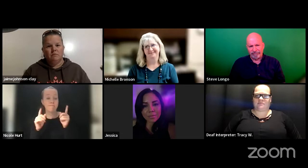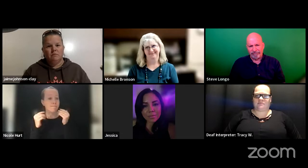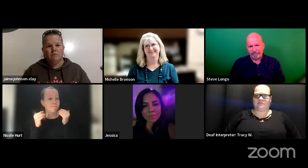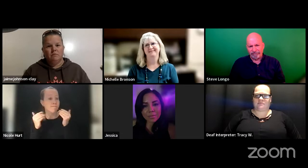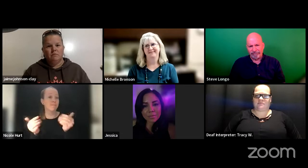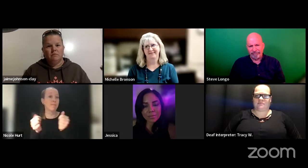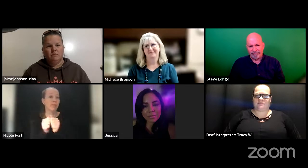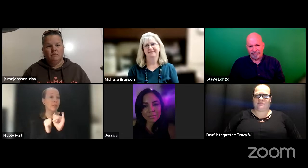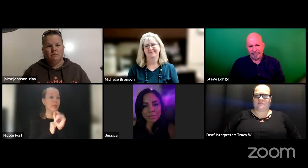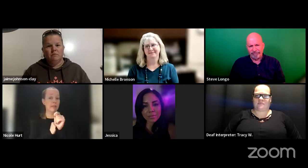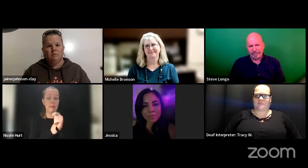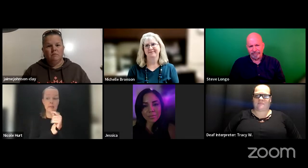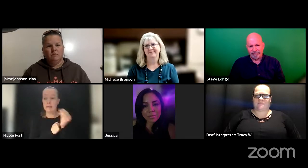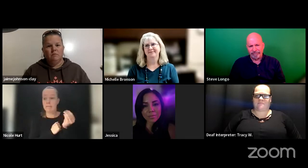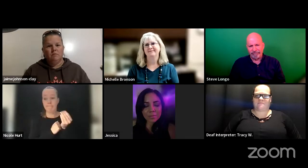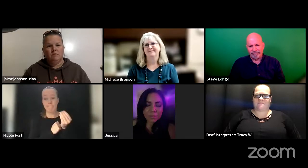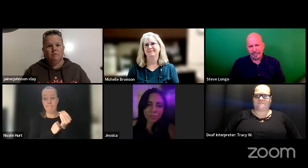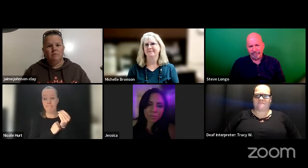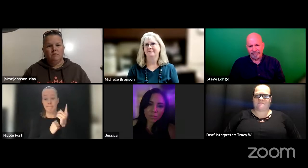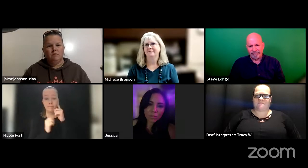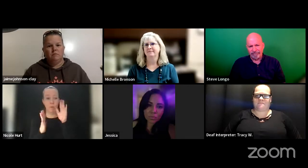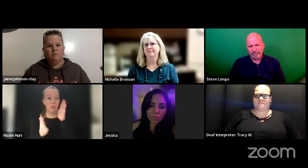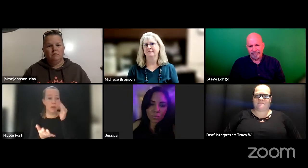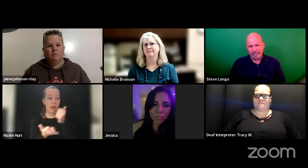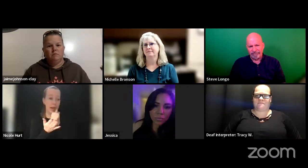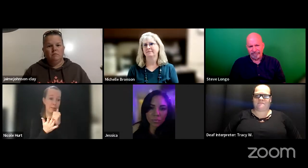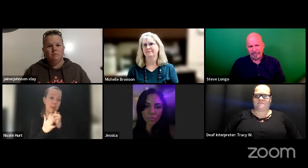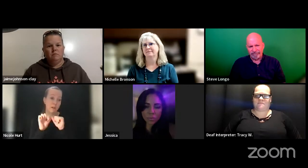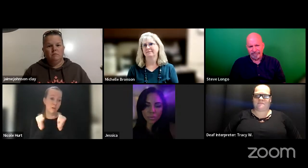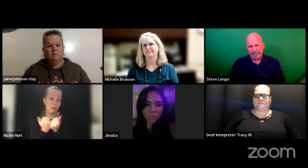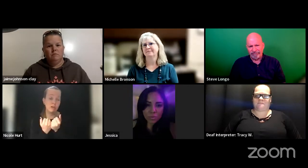am very much hopeful that we will be able to